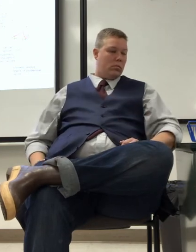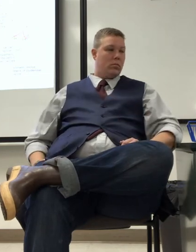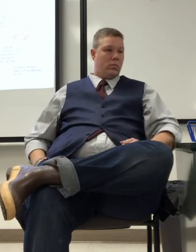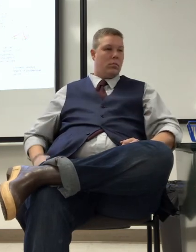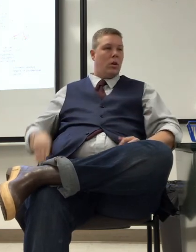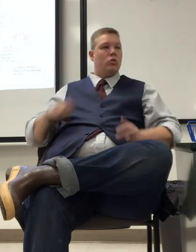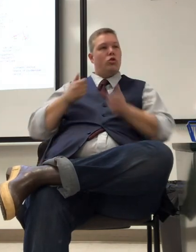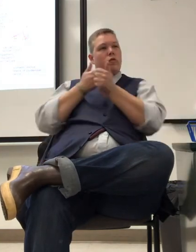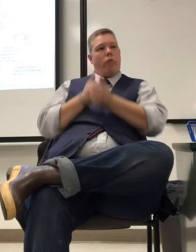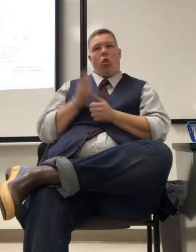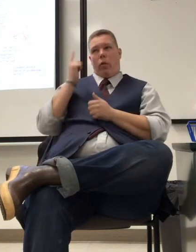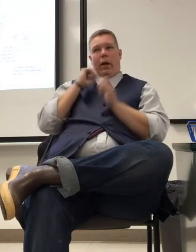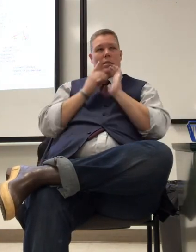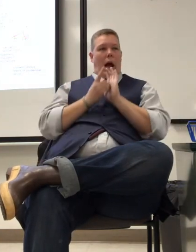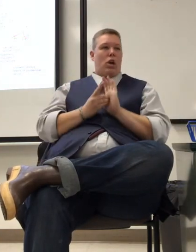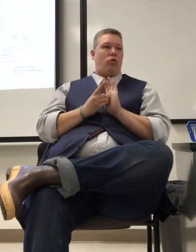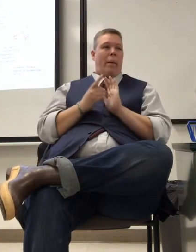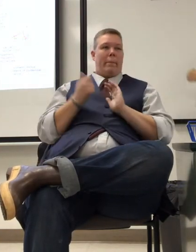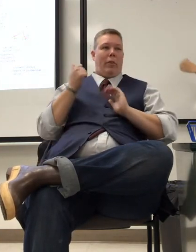Just follow the diagram up there. Right?